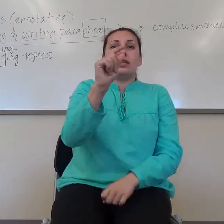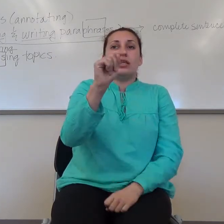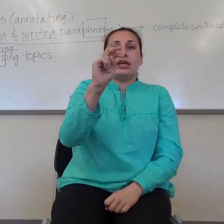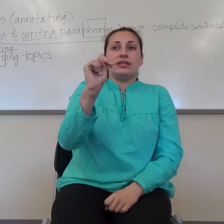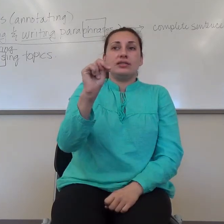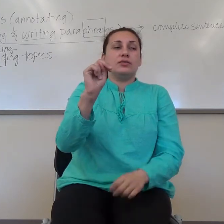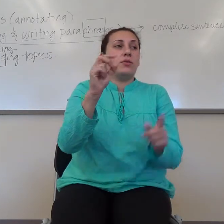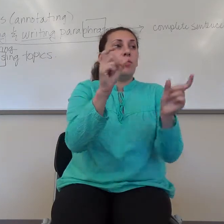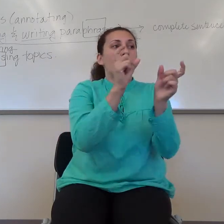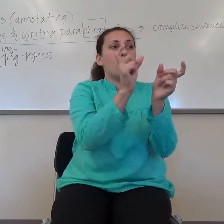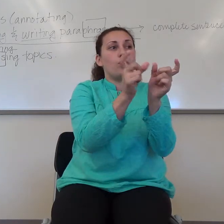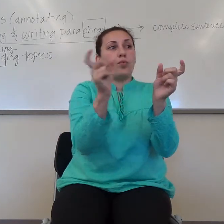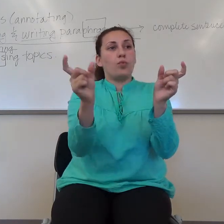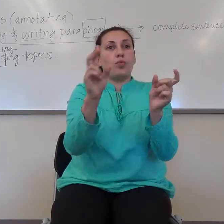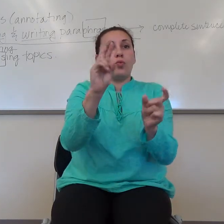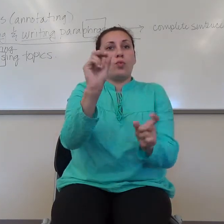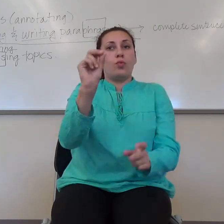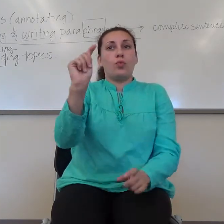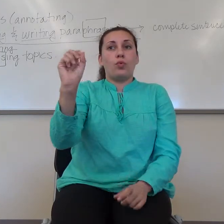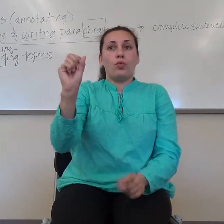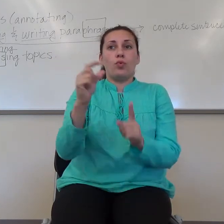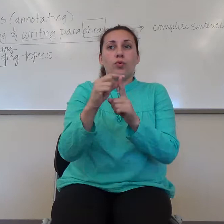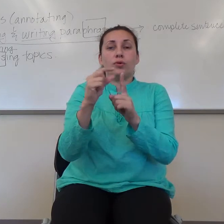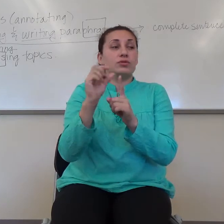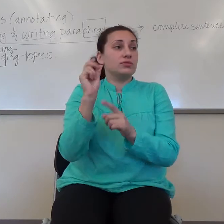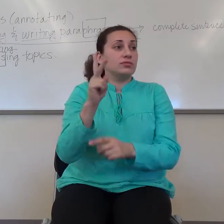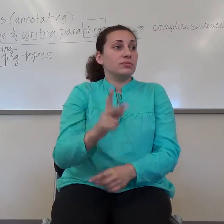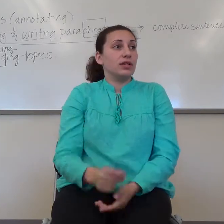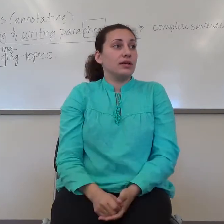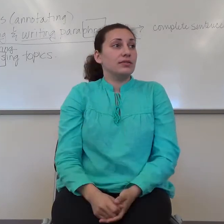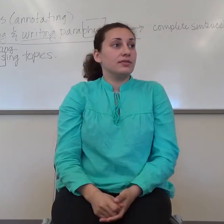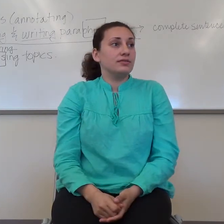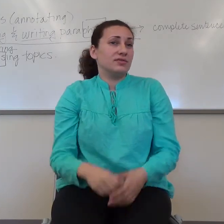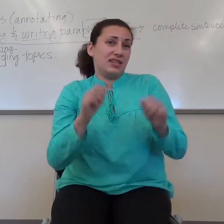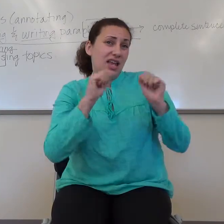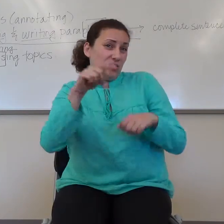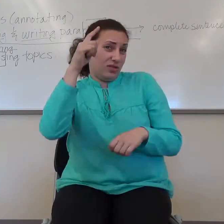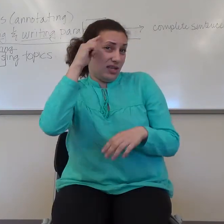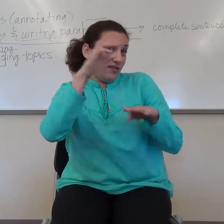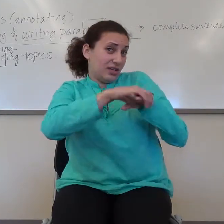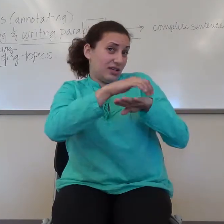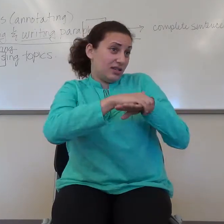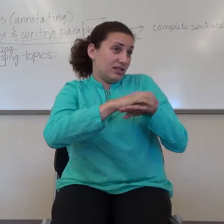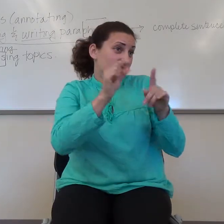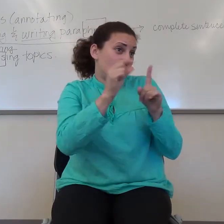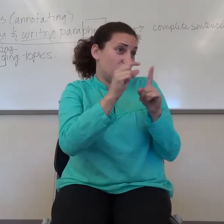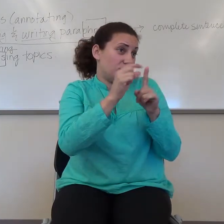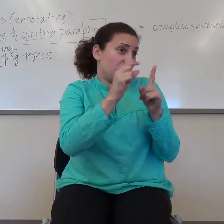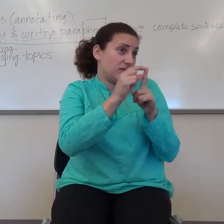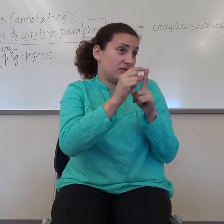to think about the English word. Can anyone think of an English word that uses